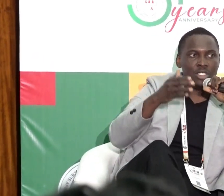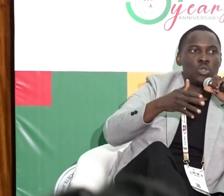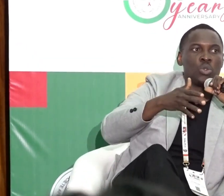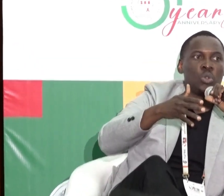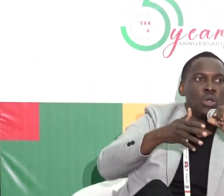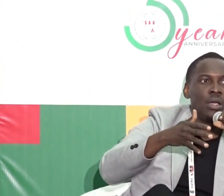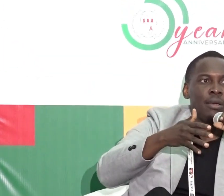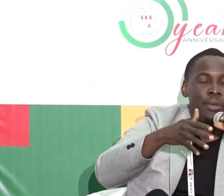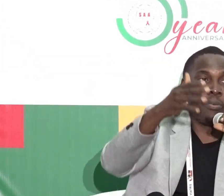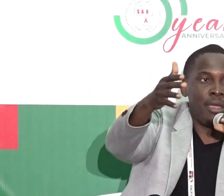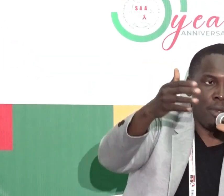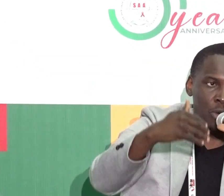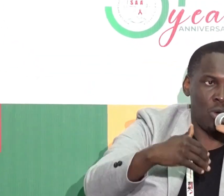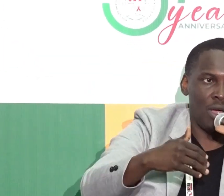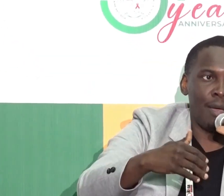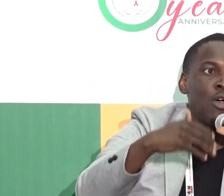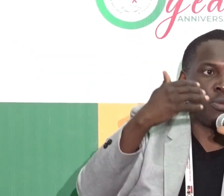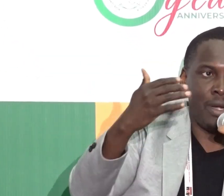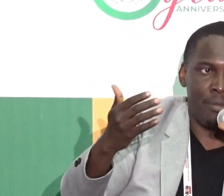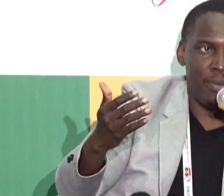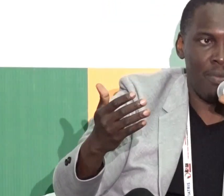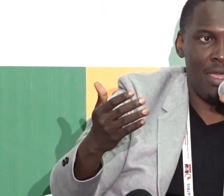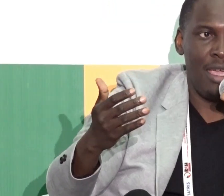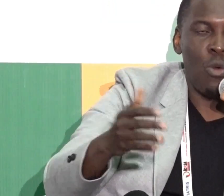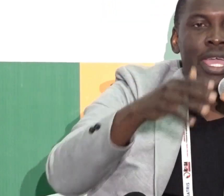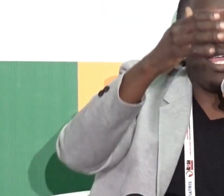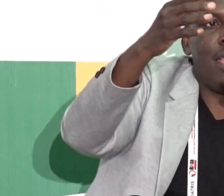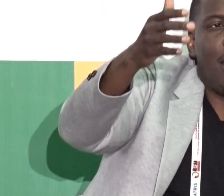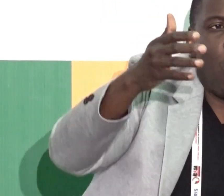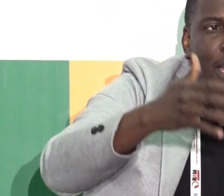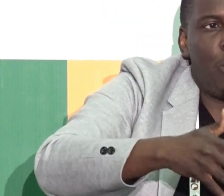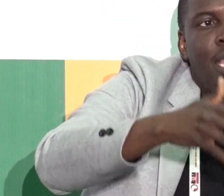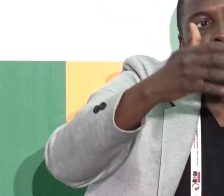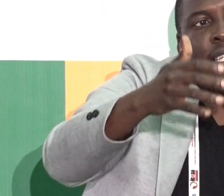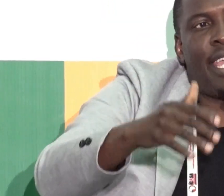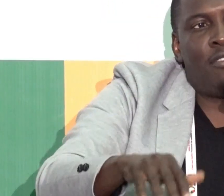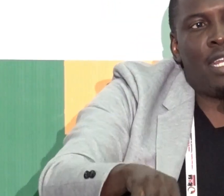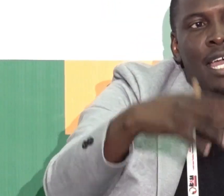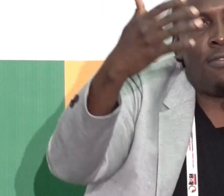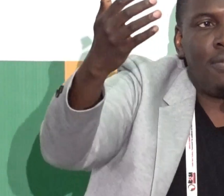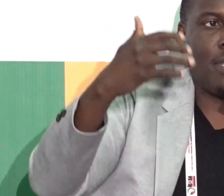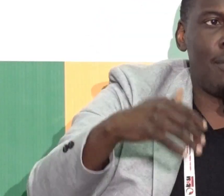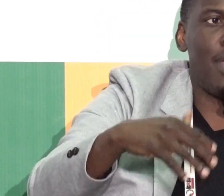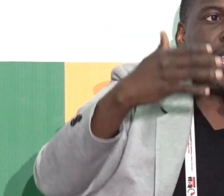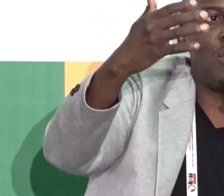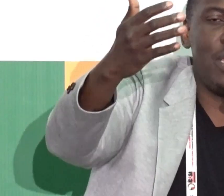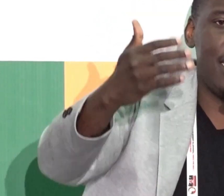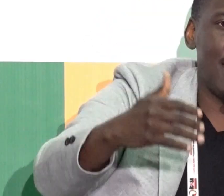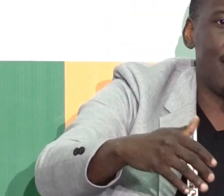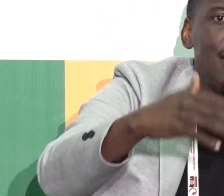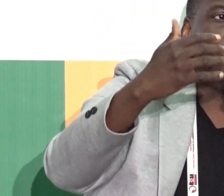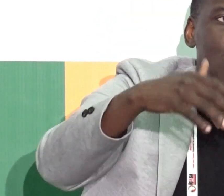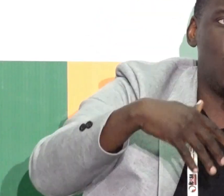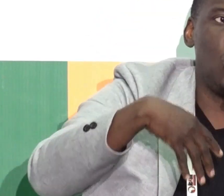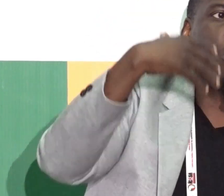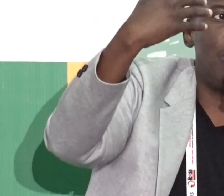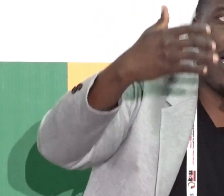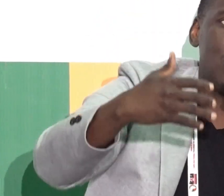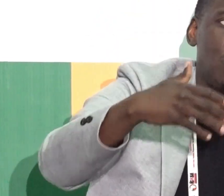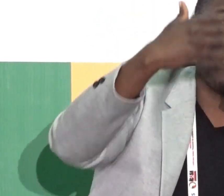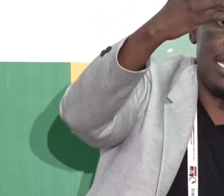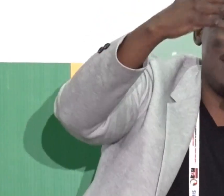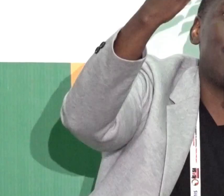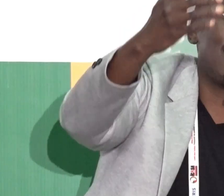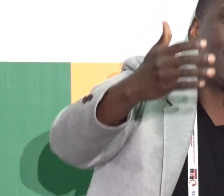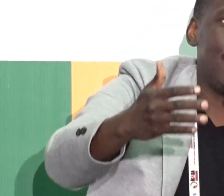community just to prepare people about PrEP. When we didn't have enough supplies, we initially didn't do